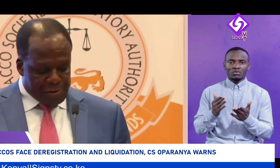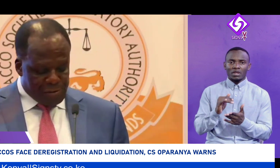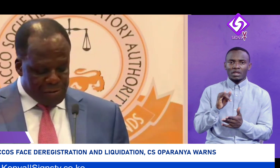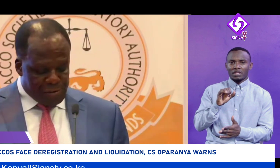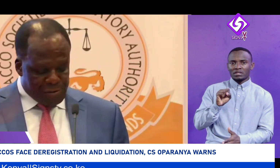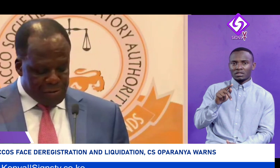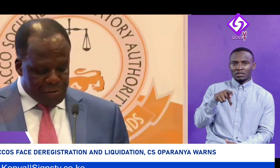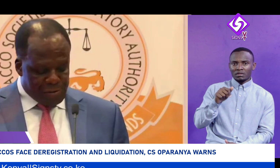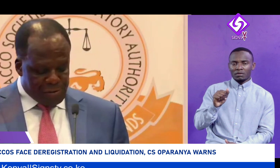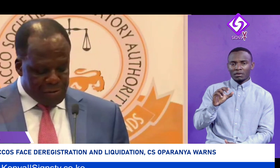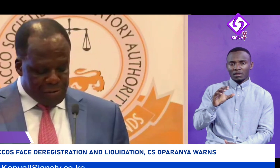sanctions.